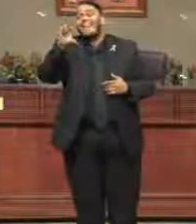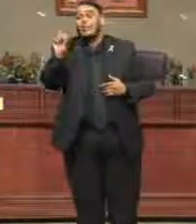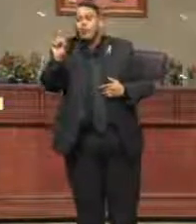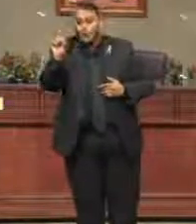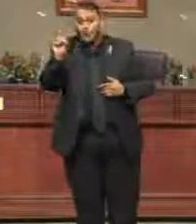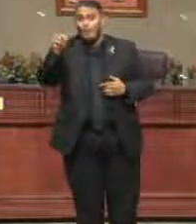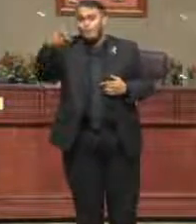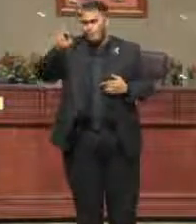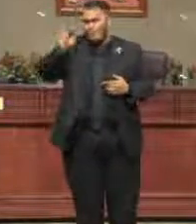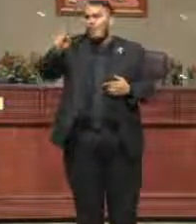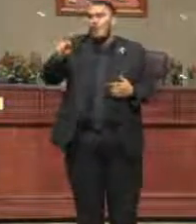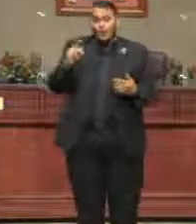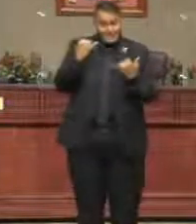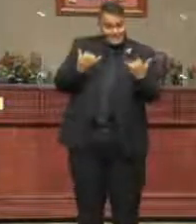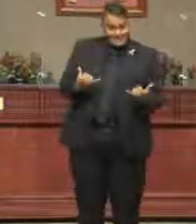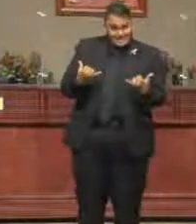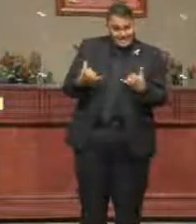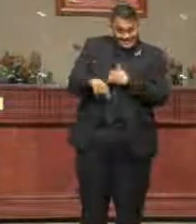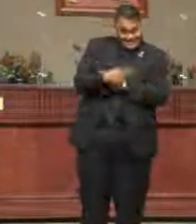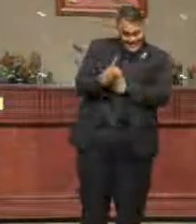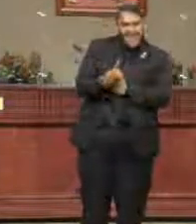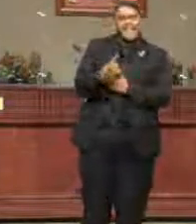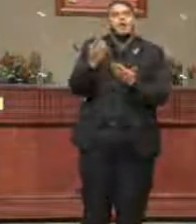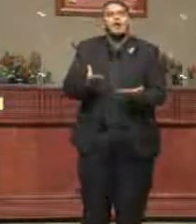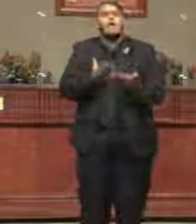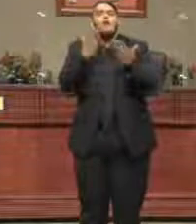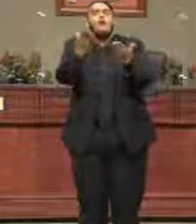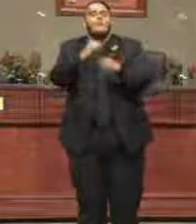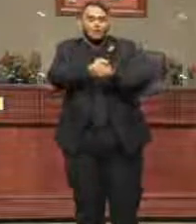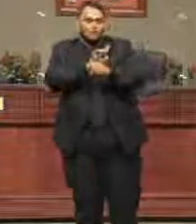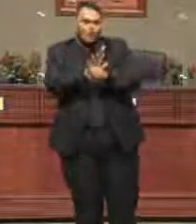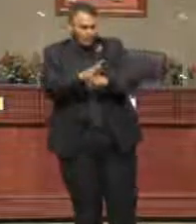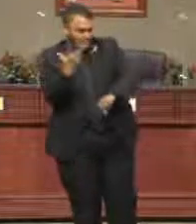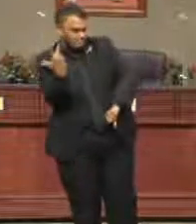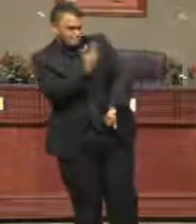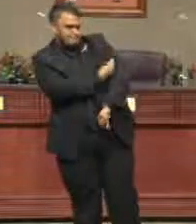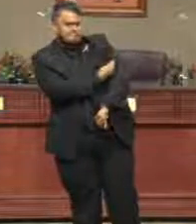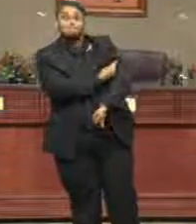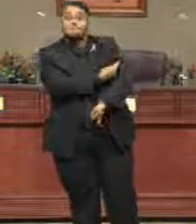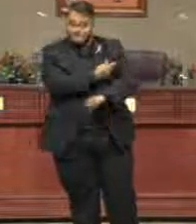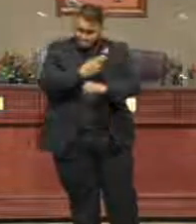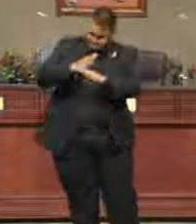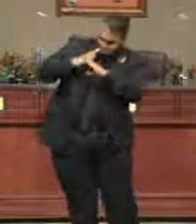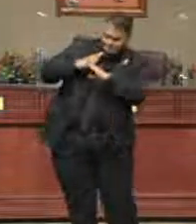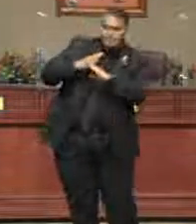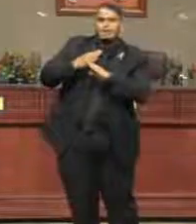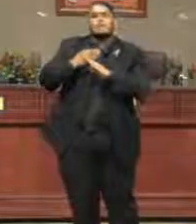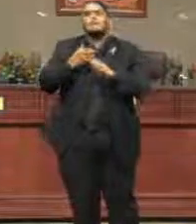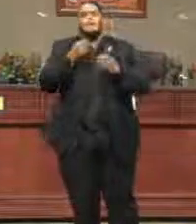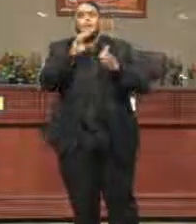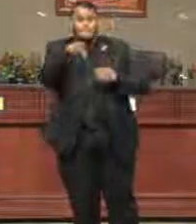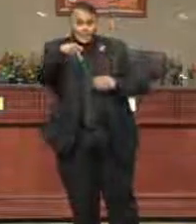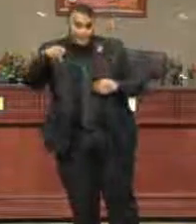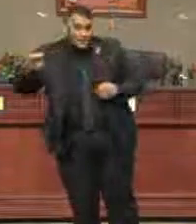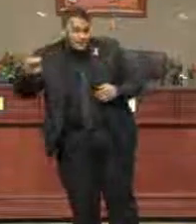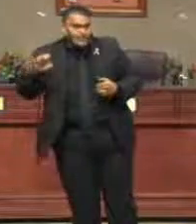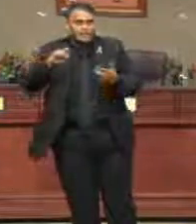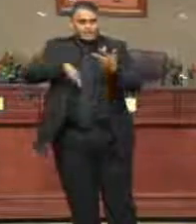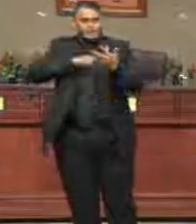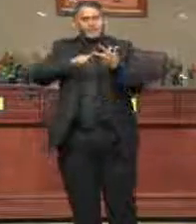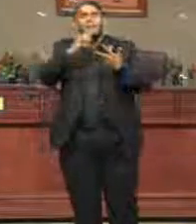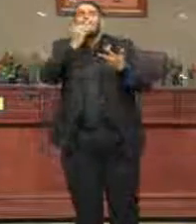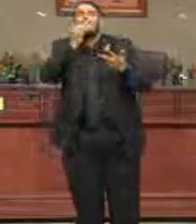offered COVID-19 shots, personal protective equipment, and food to the community. Our Orange County staff worked